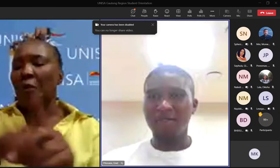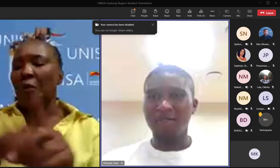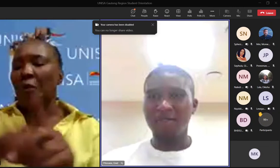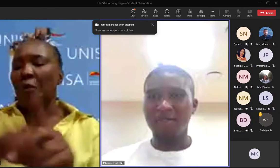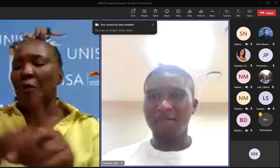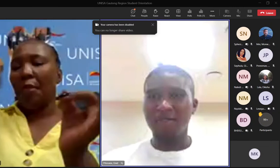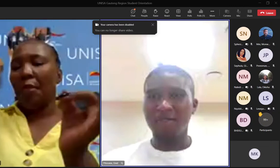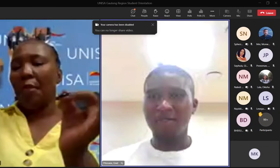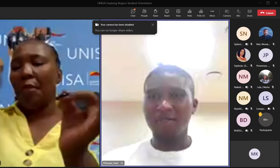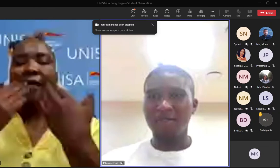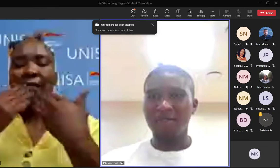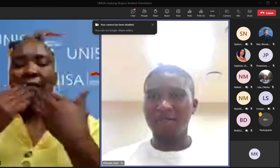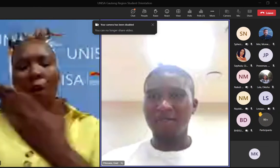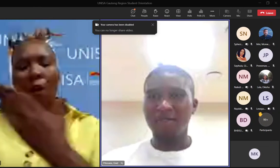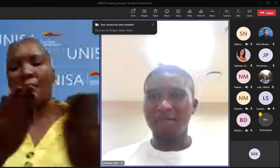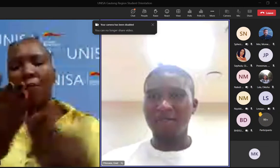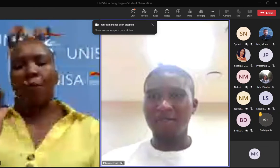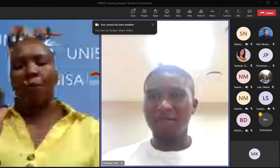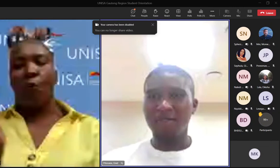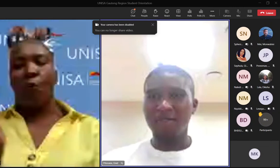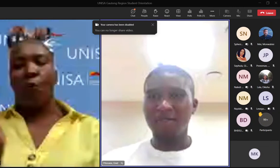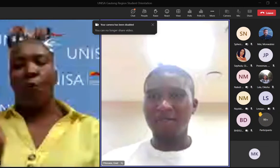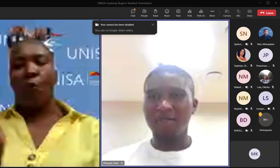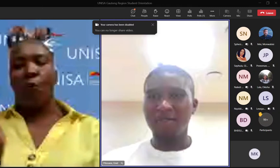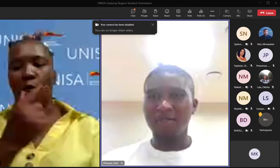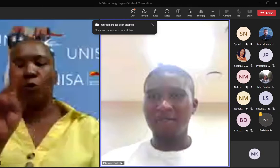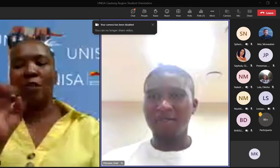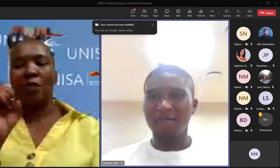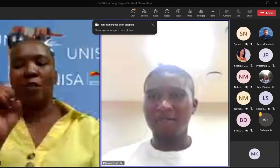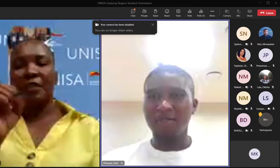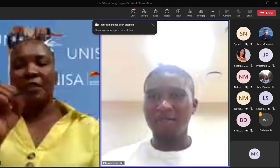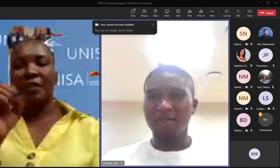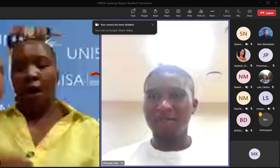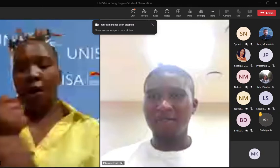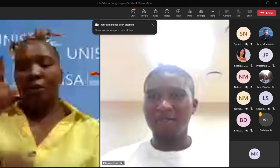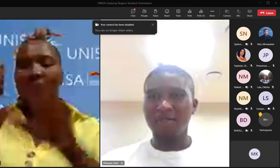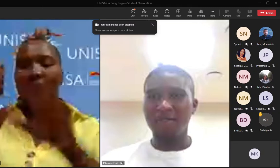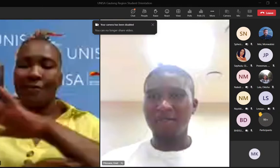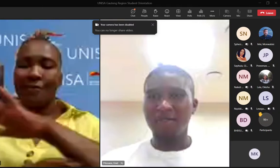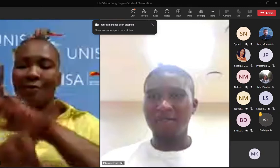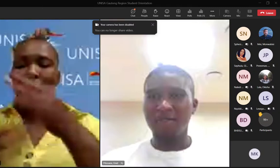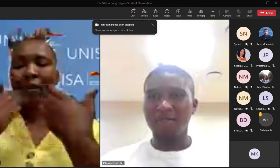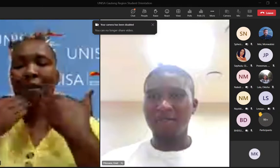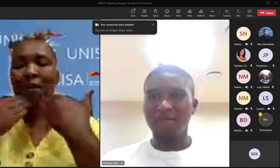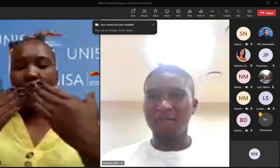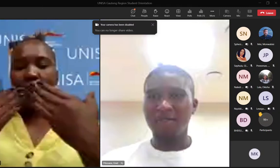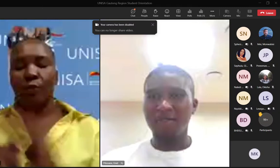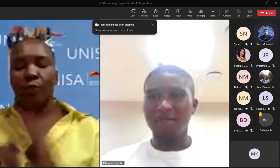you welcome you all uh unisa Protege and students thank you